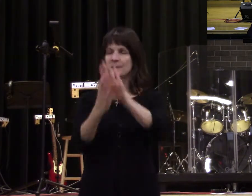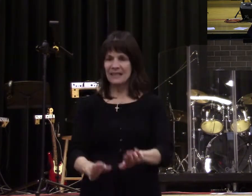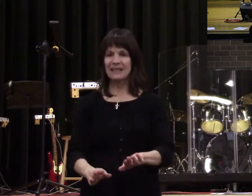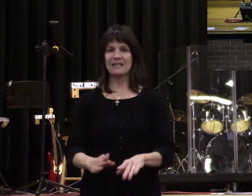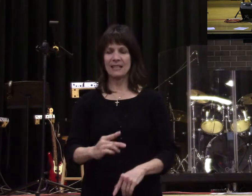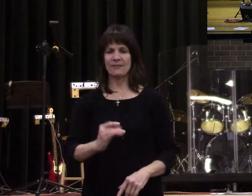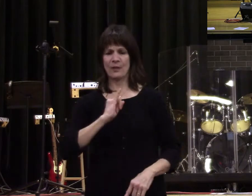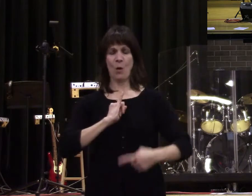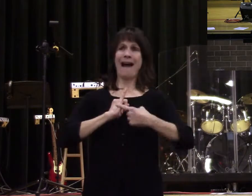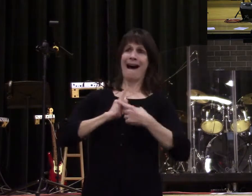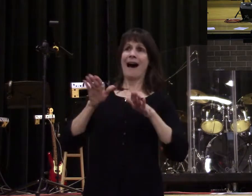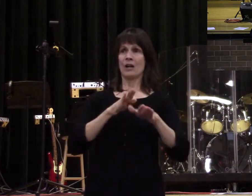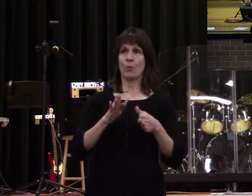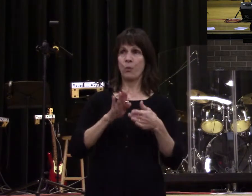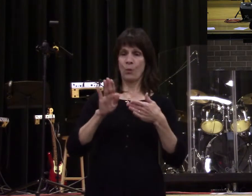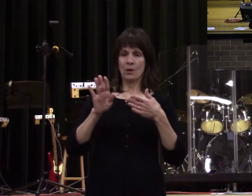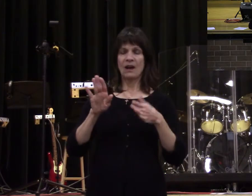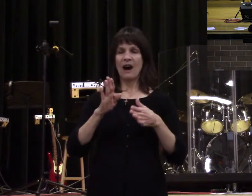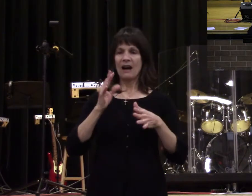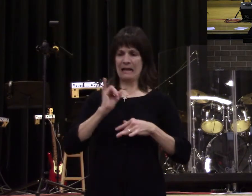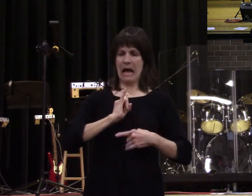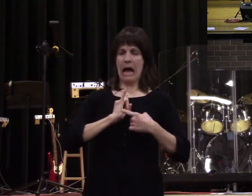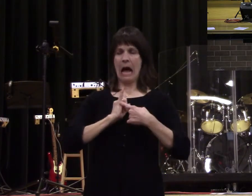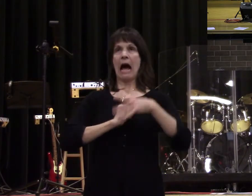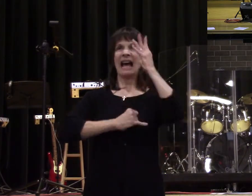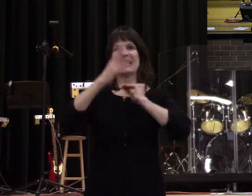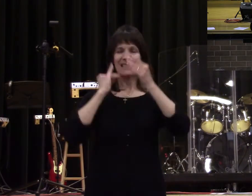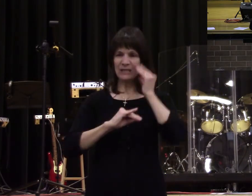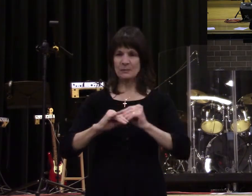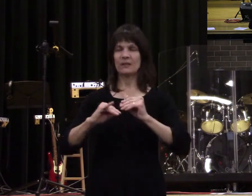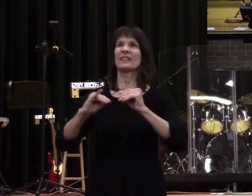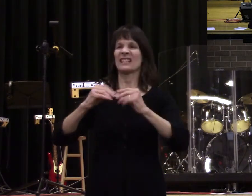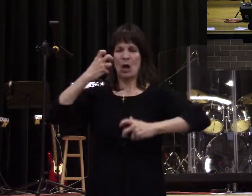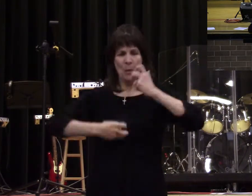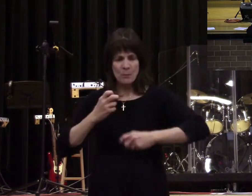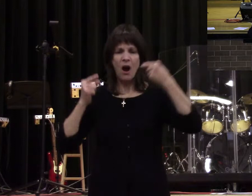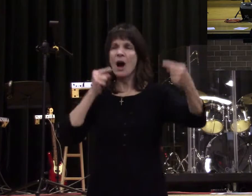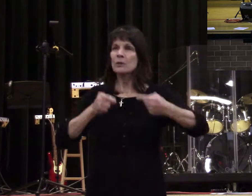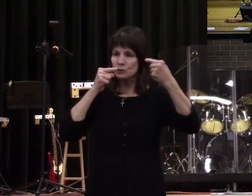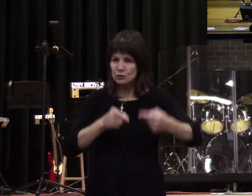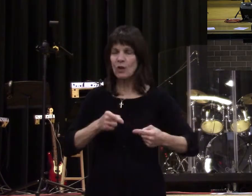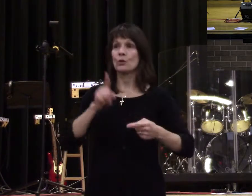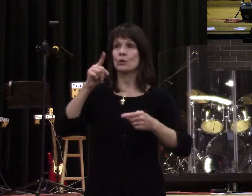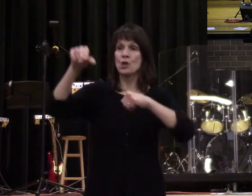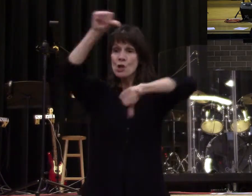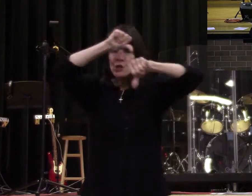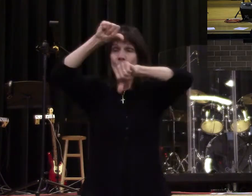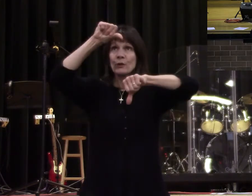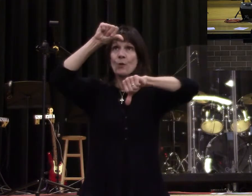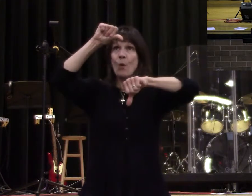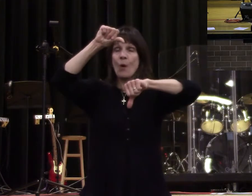no evil. They comfort me. You prepare before me a table in the presence of my enemies. You anoint my head with oil. My